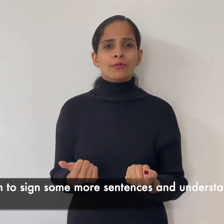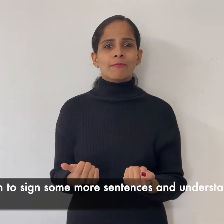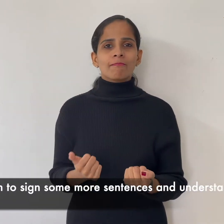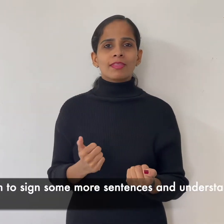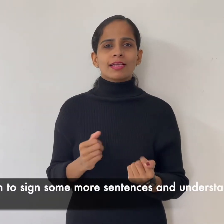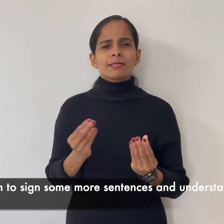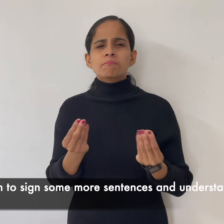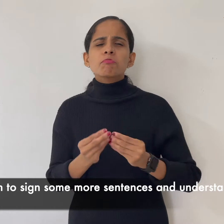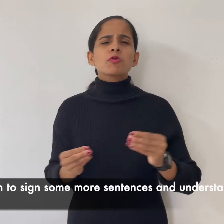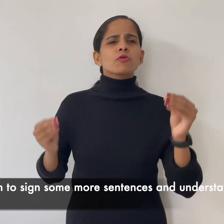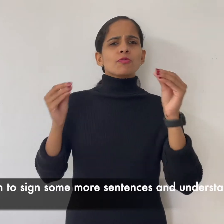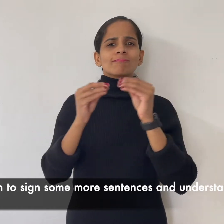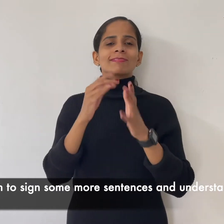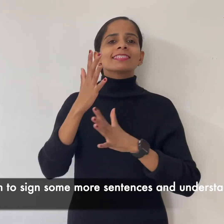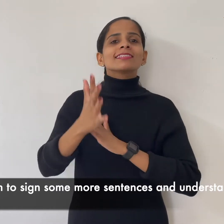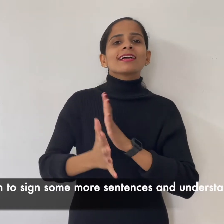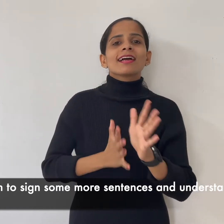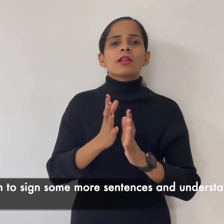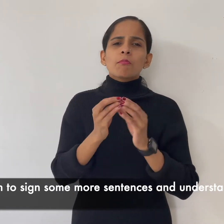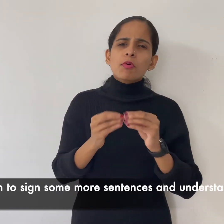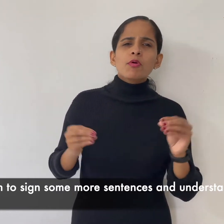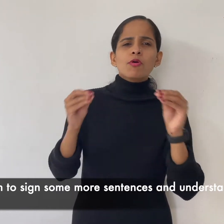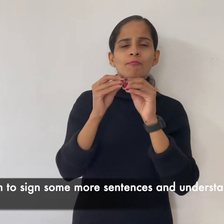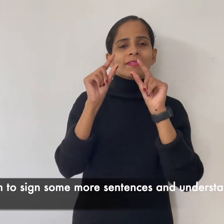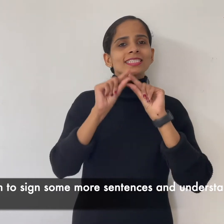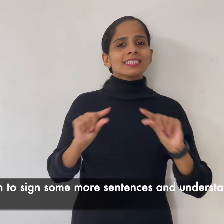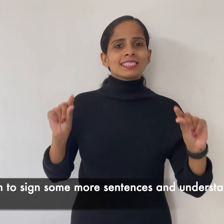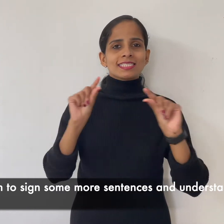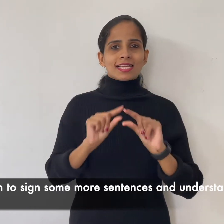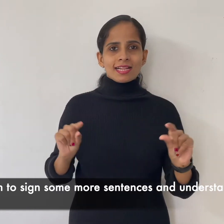sign some more sentences and understand.